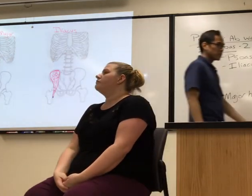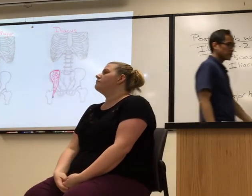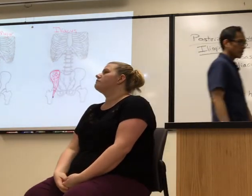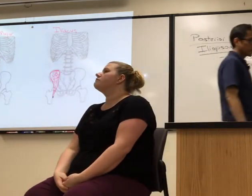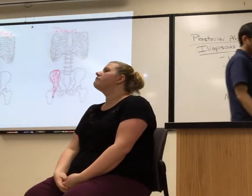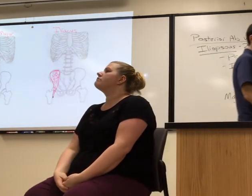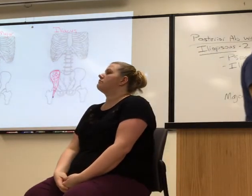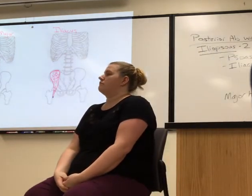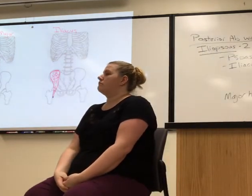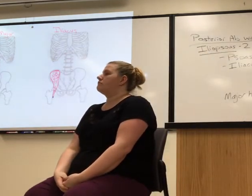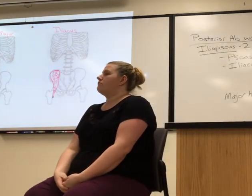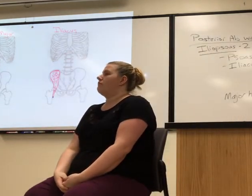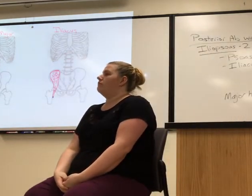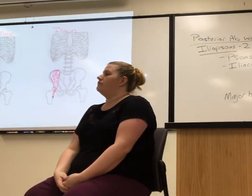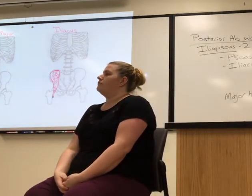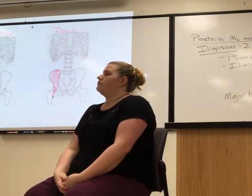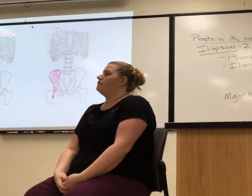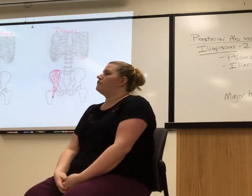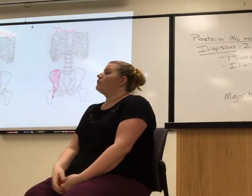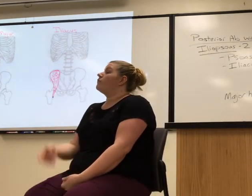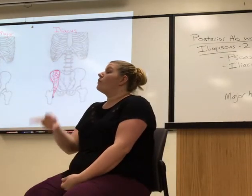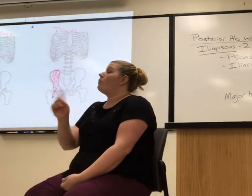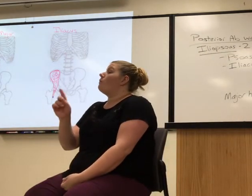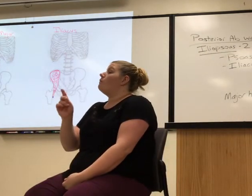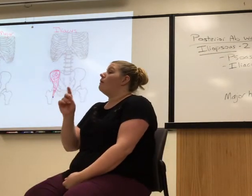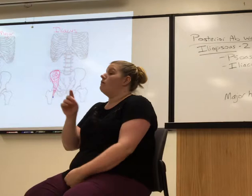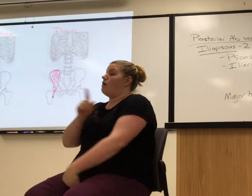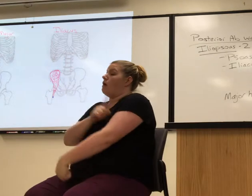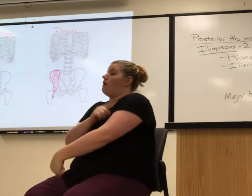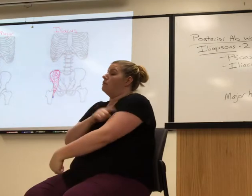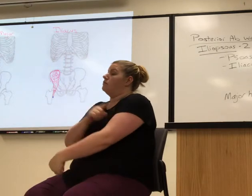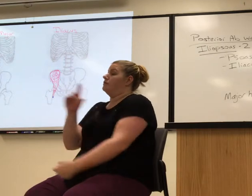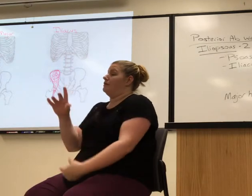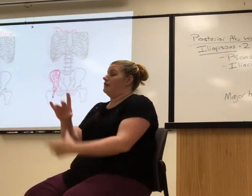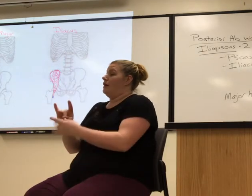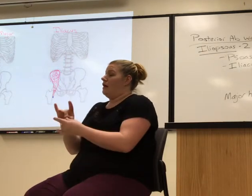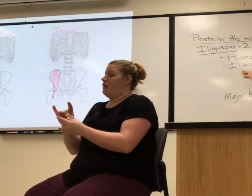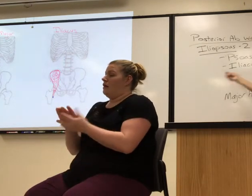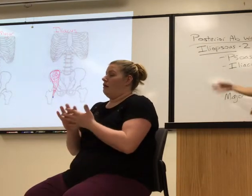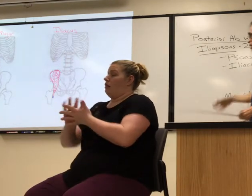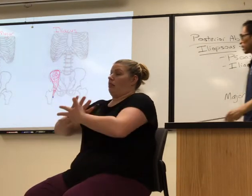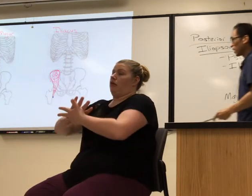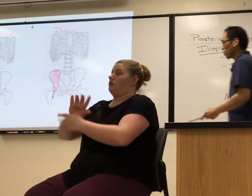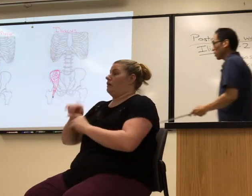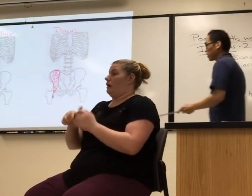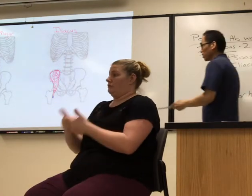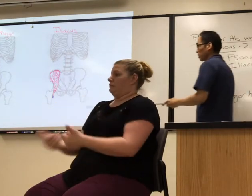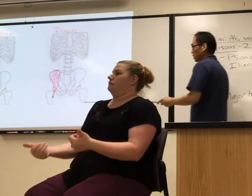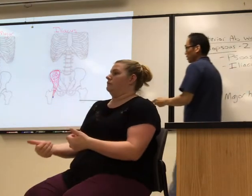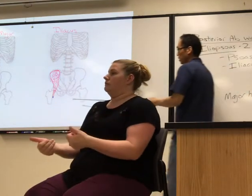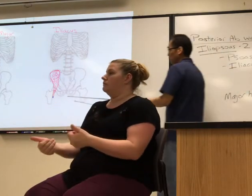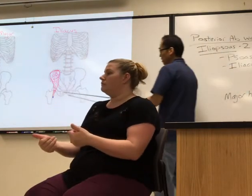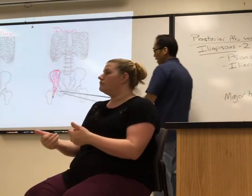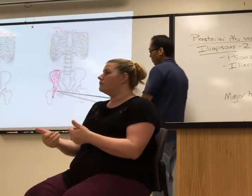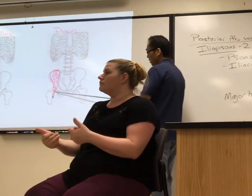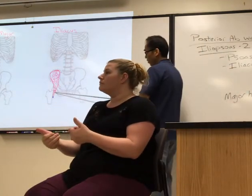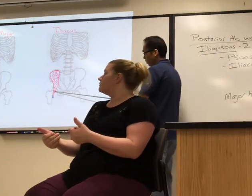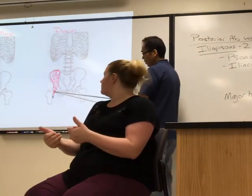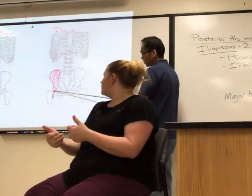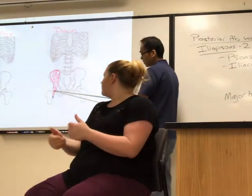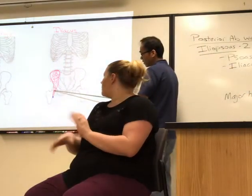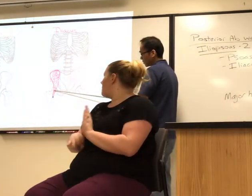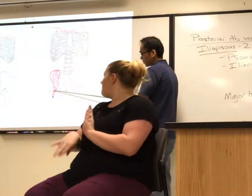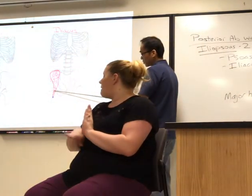When the muscles come together, and you can't tell what's what, say I label it down